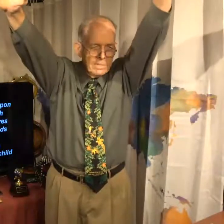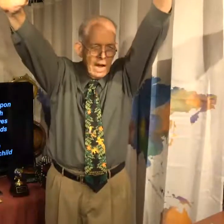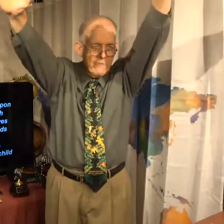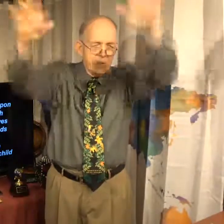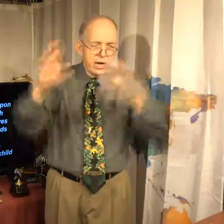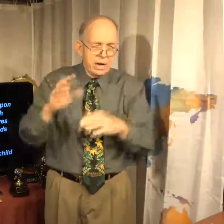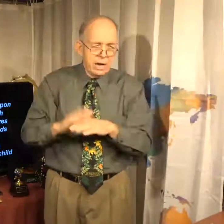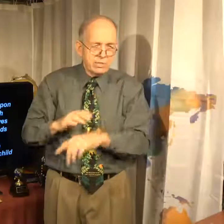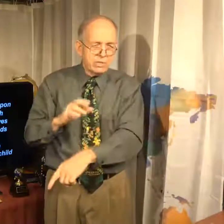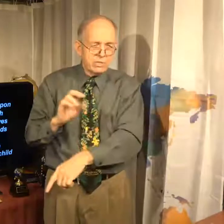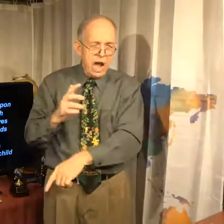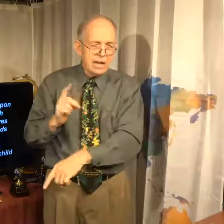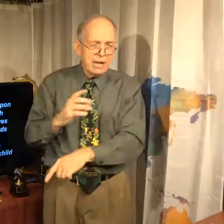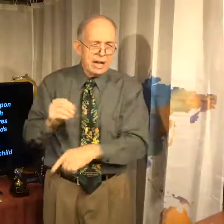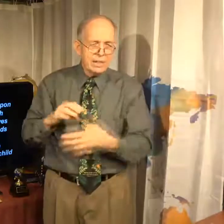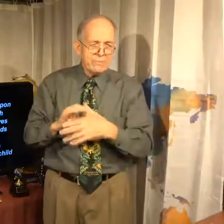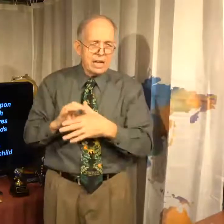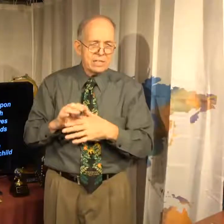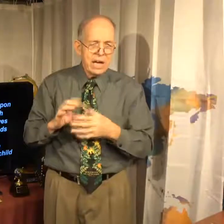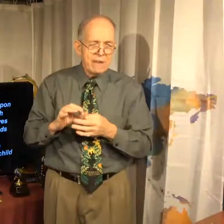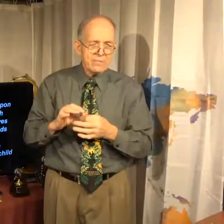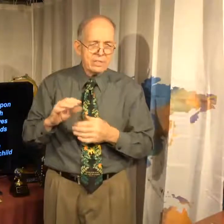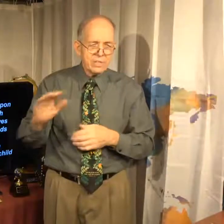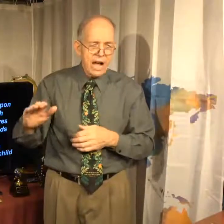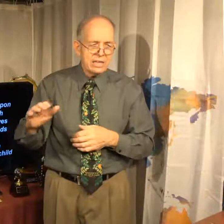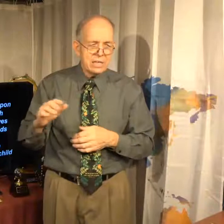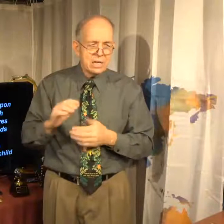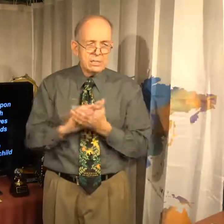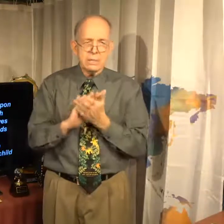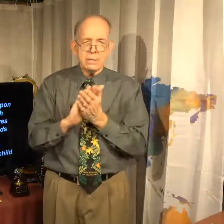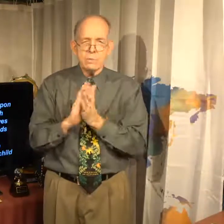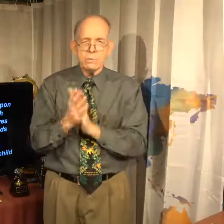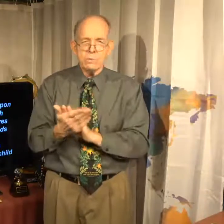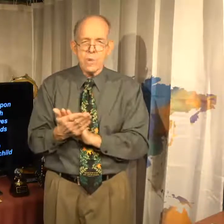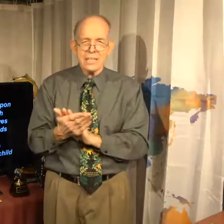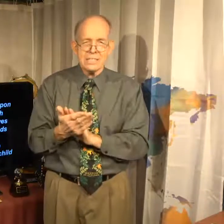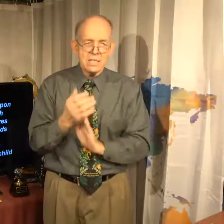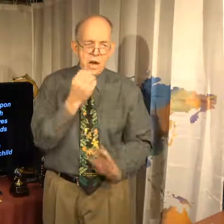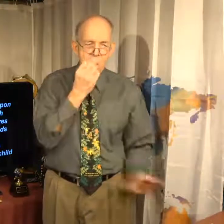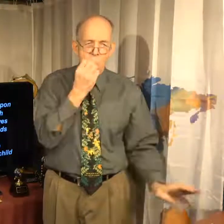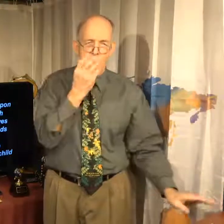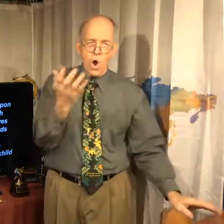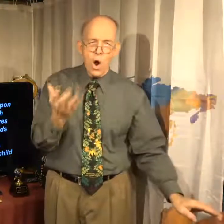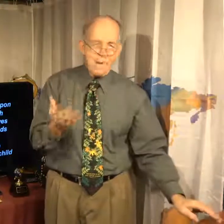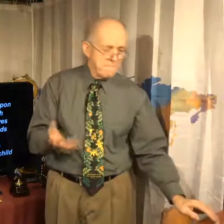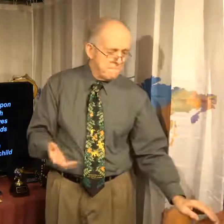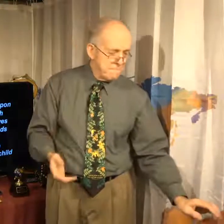himself at the child and the flesh and the child rather warm.